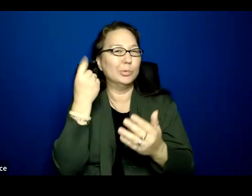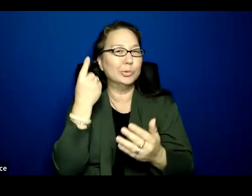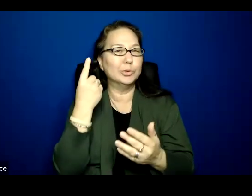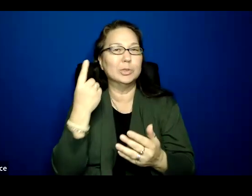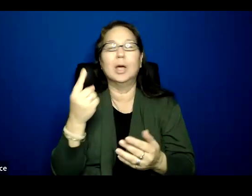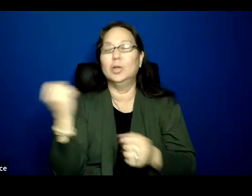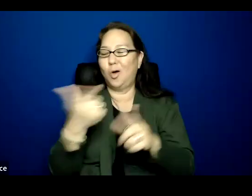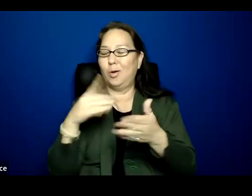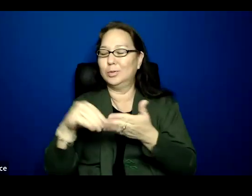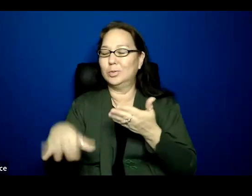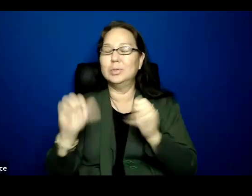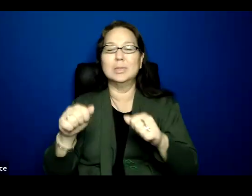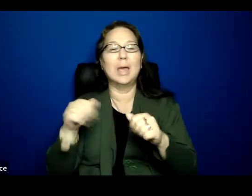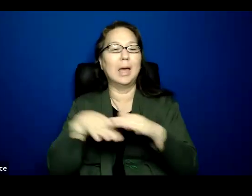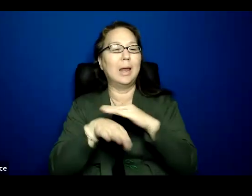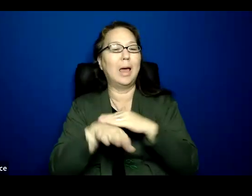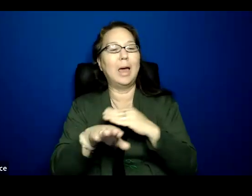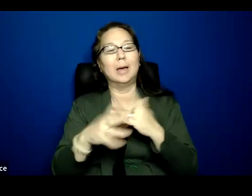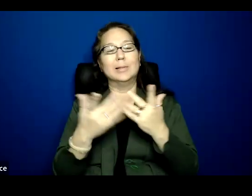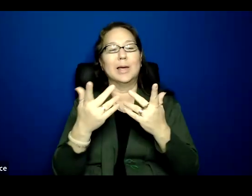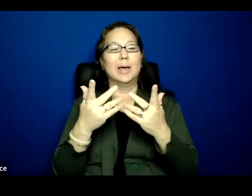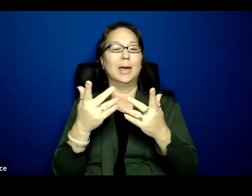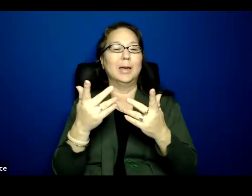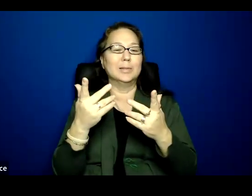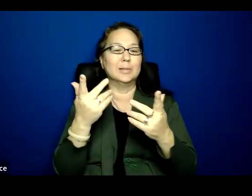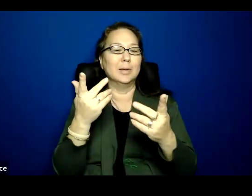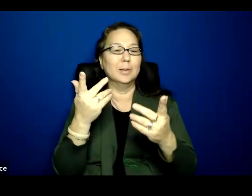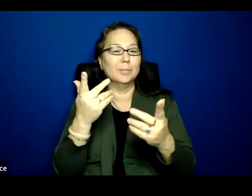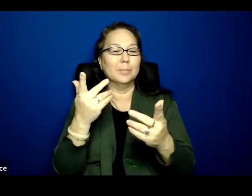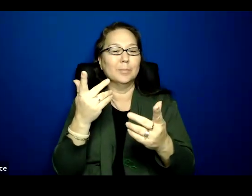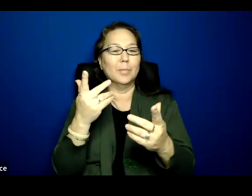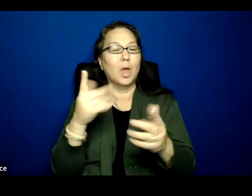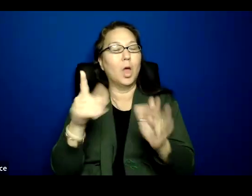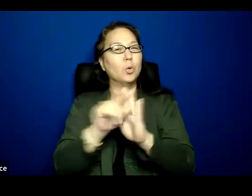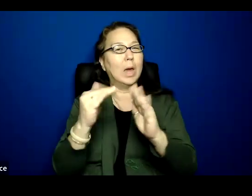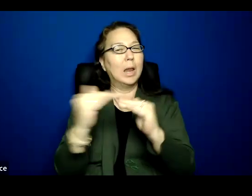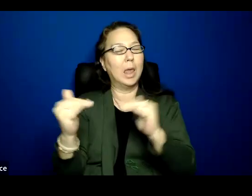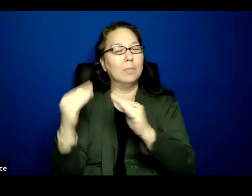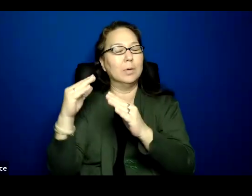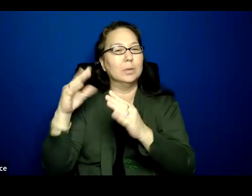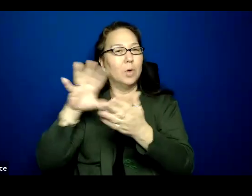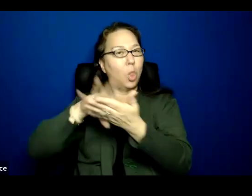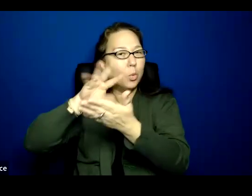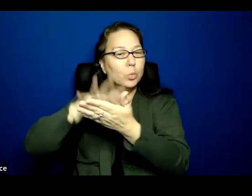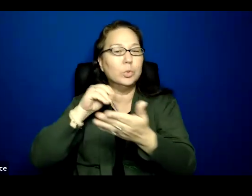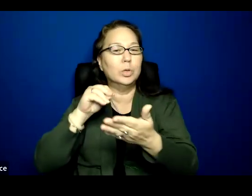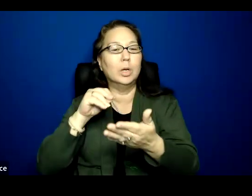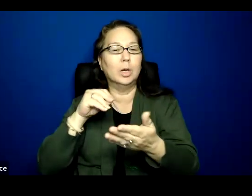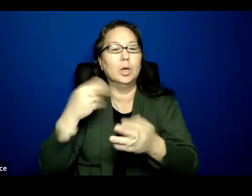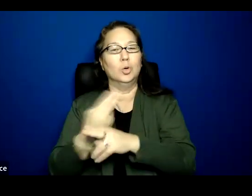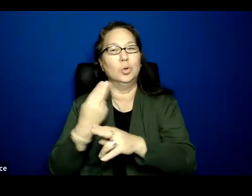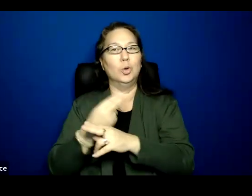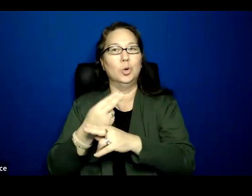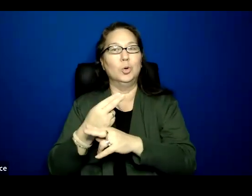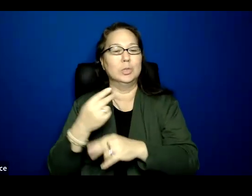level learning alongside their peers. Our students increased access to grade level learning with the use of the high quality instructional